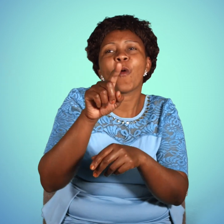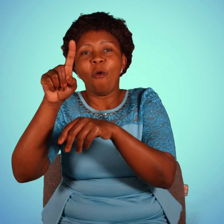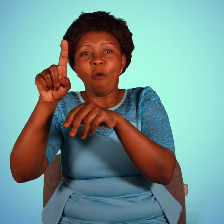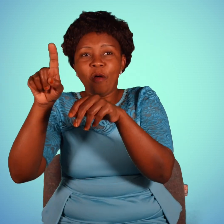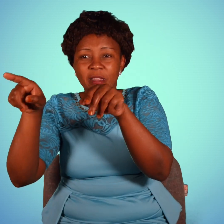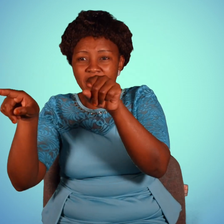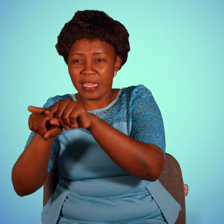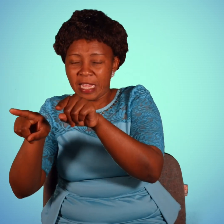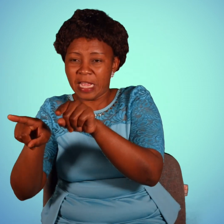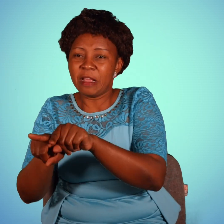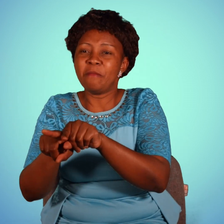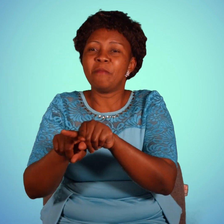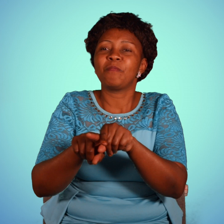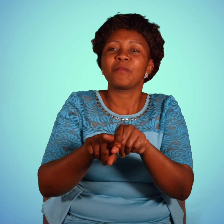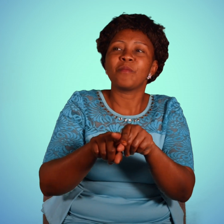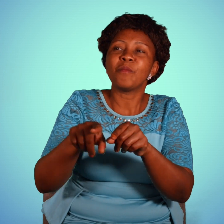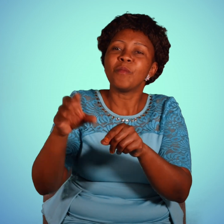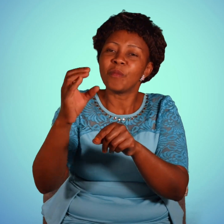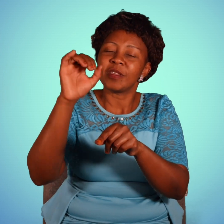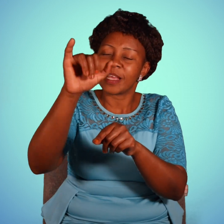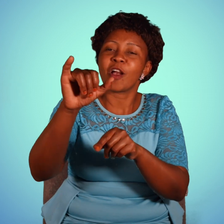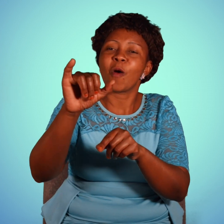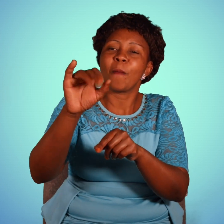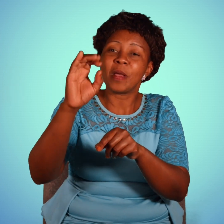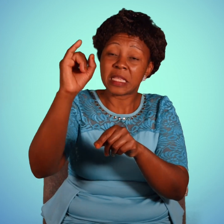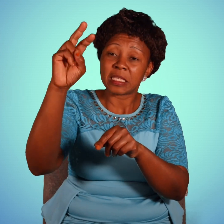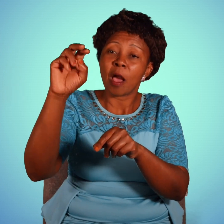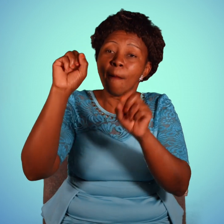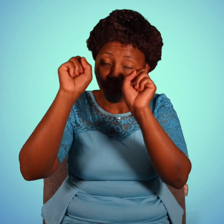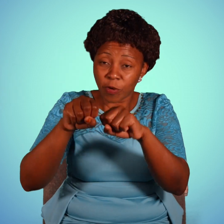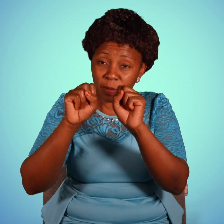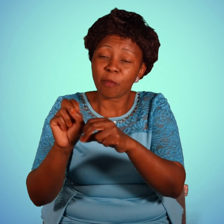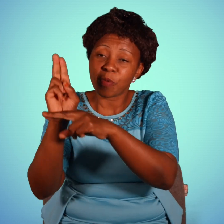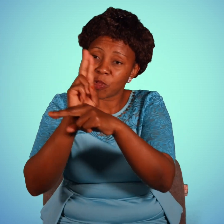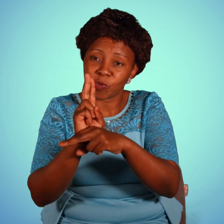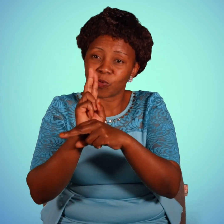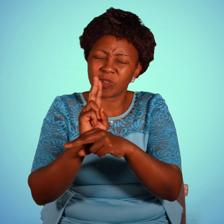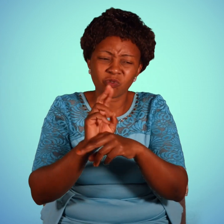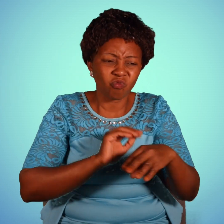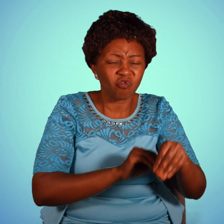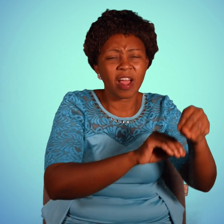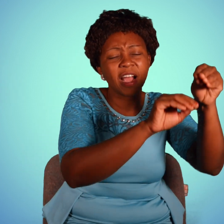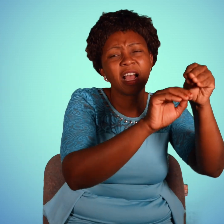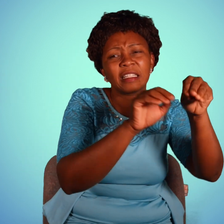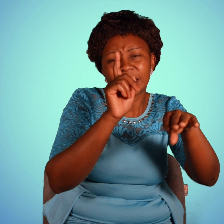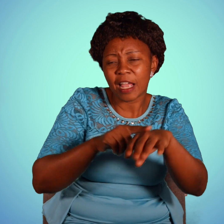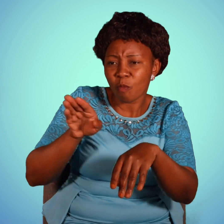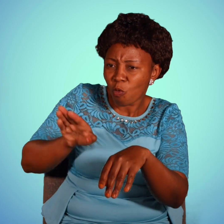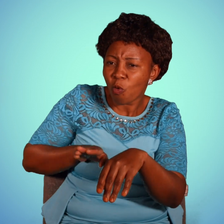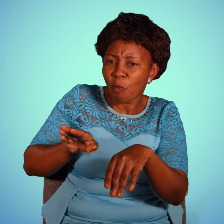iCycle beads that can be used to track a woman's fertile and infertile days.